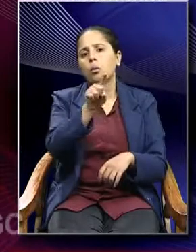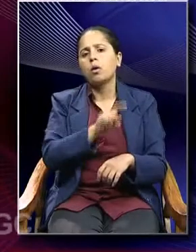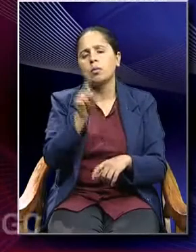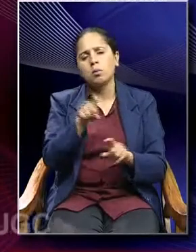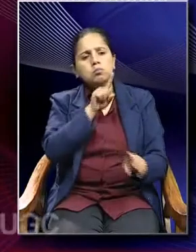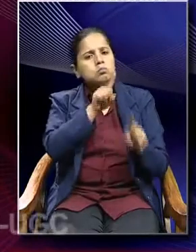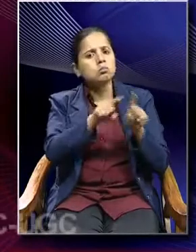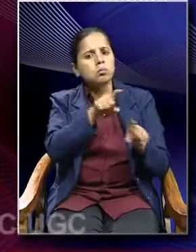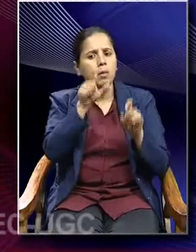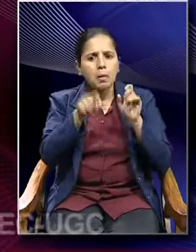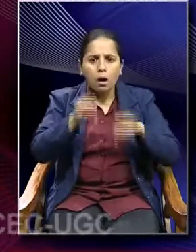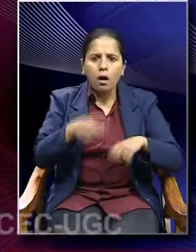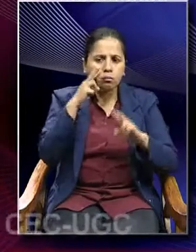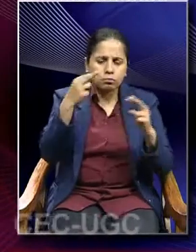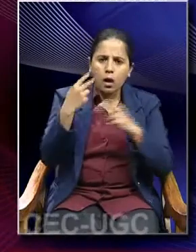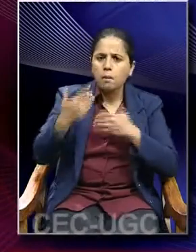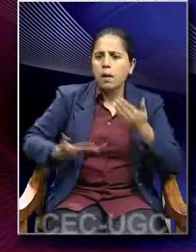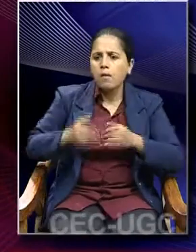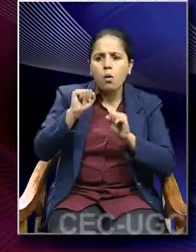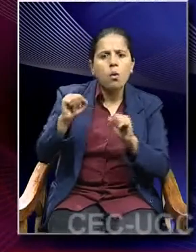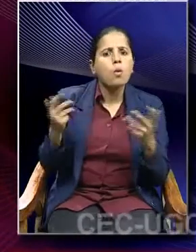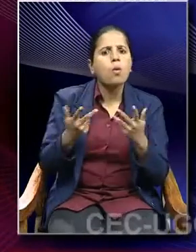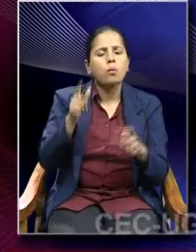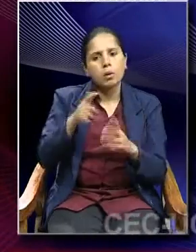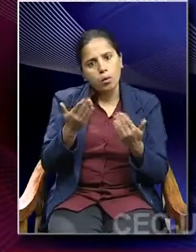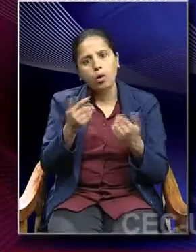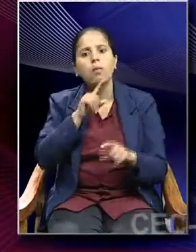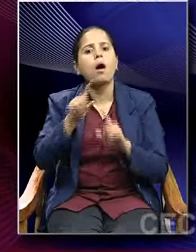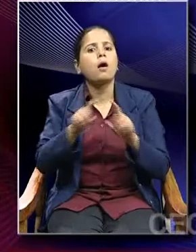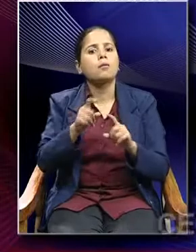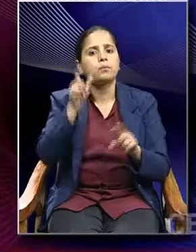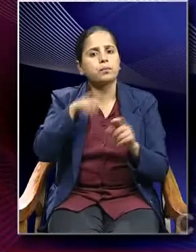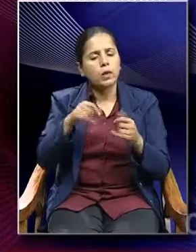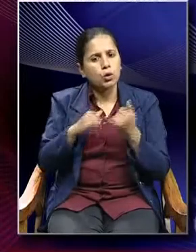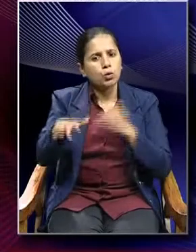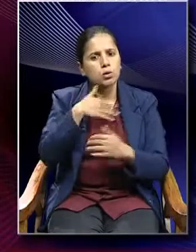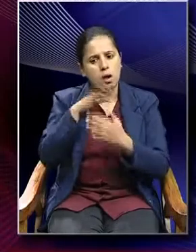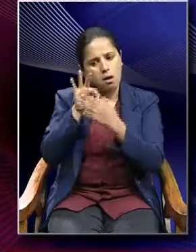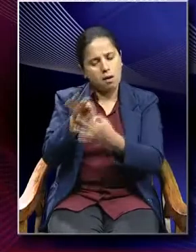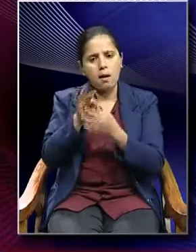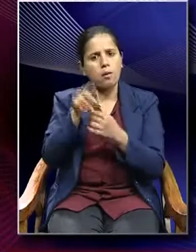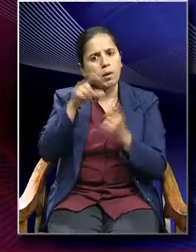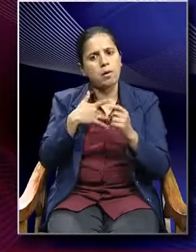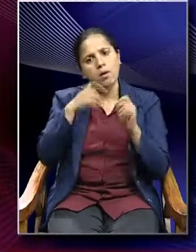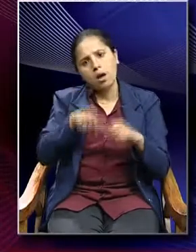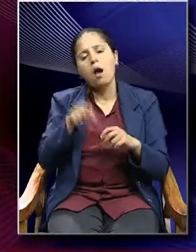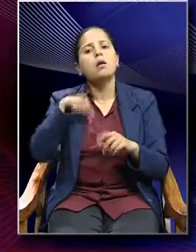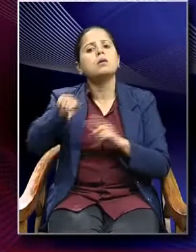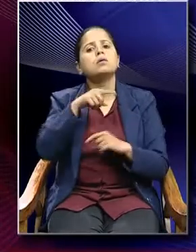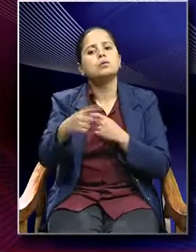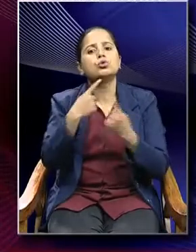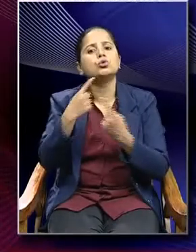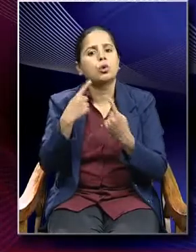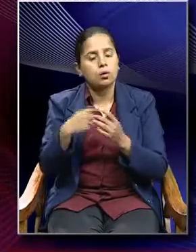could reflect on their behavior, people could reflect on their social relationship, and this became the